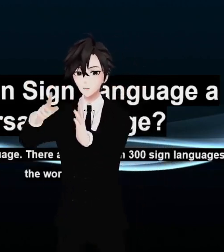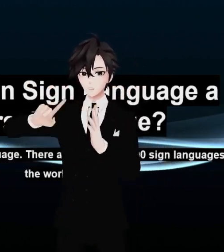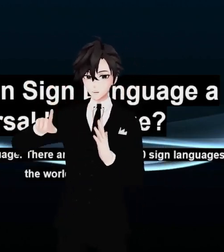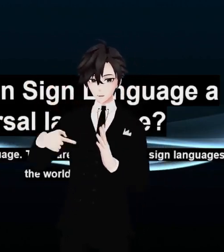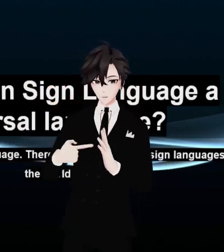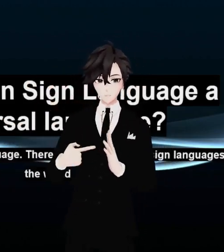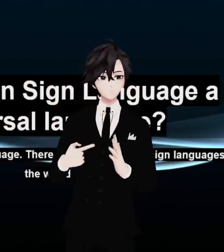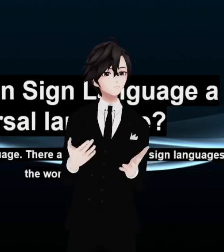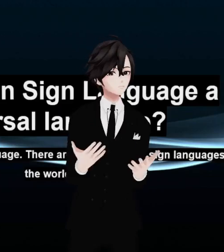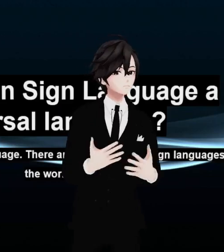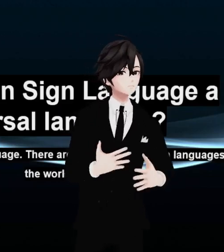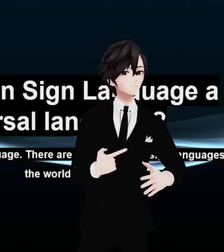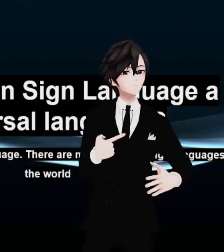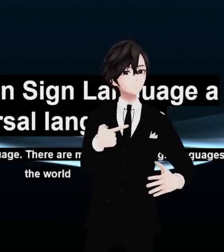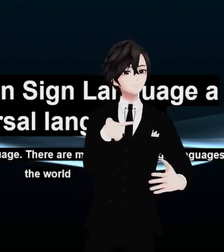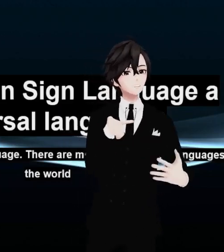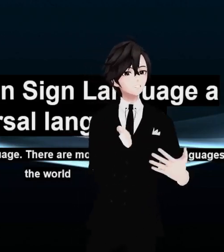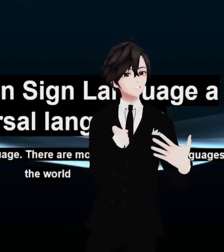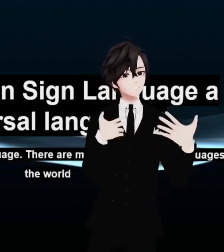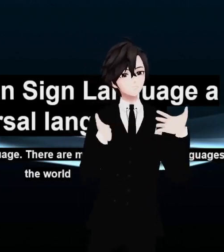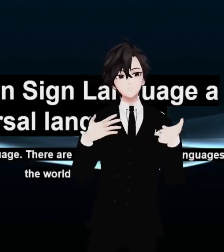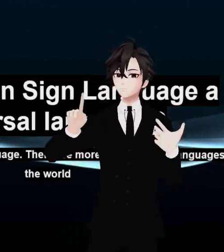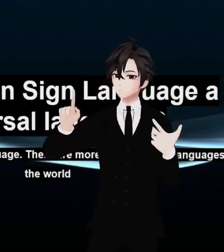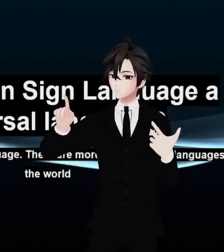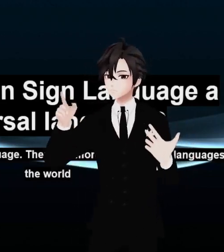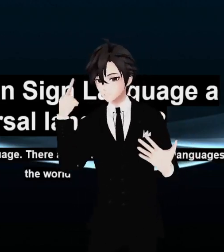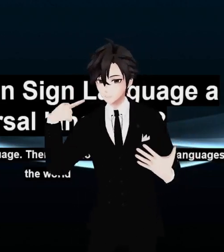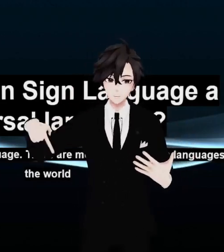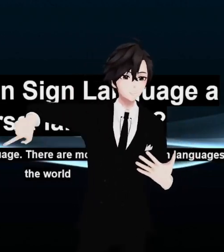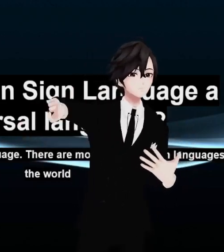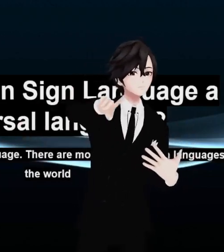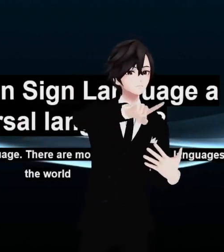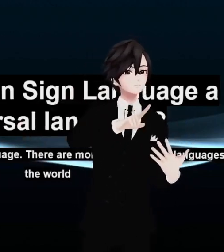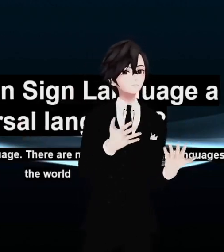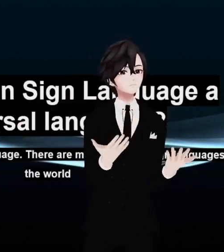I'm going to switch roles here and I'm going to ask you the questions. Is English